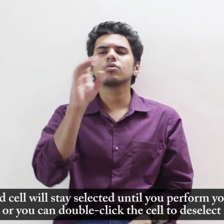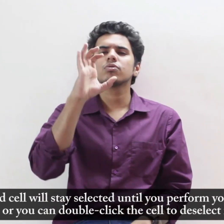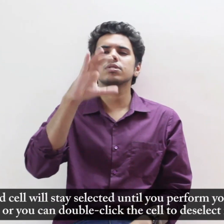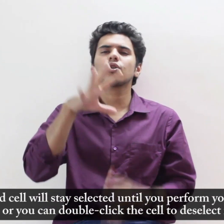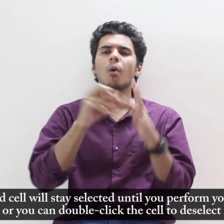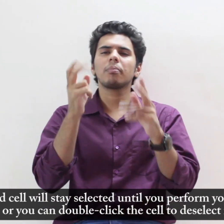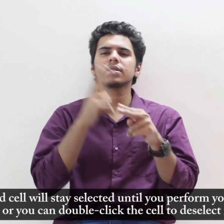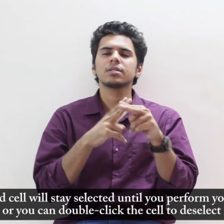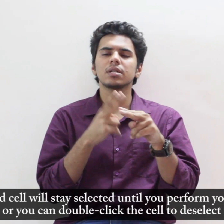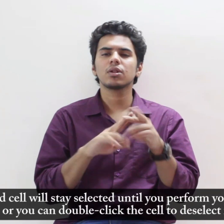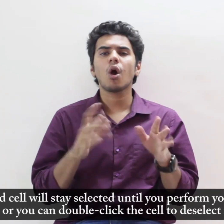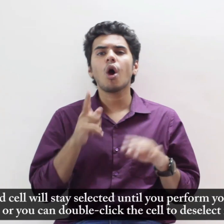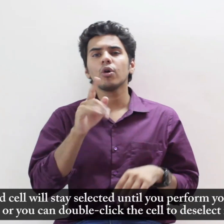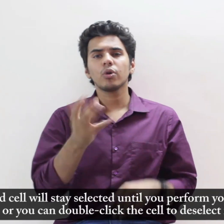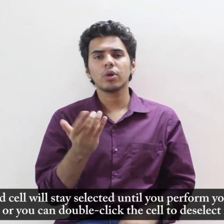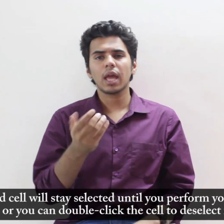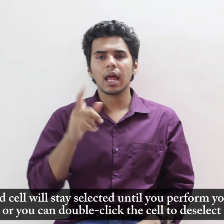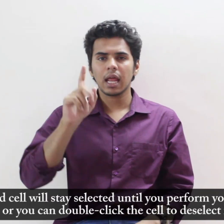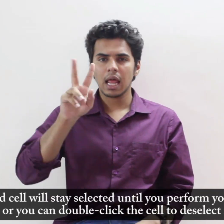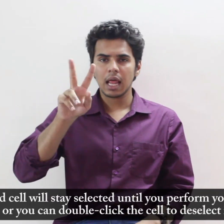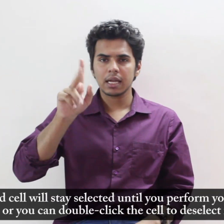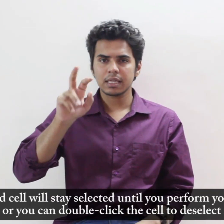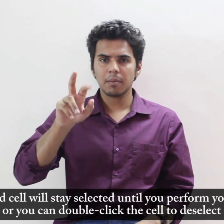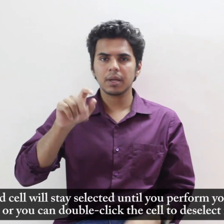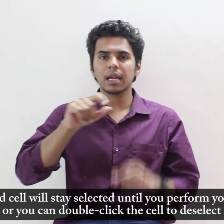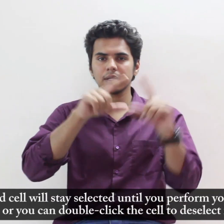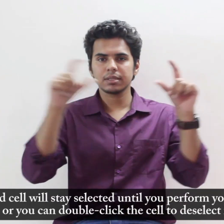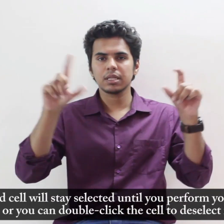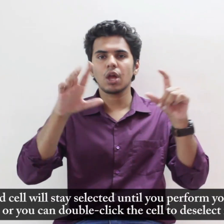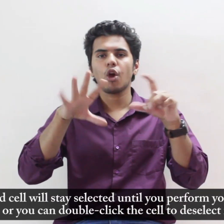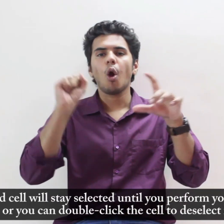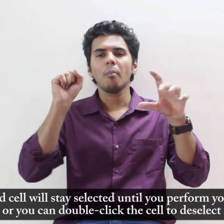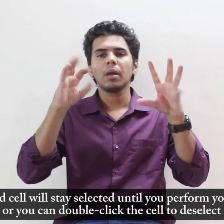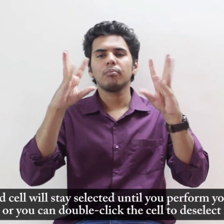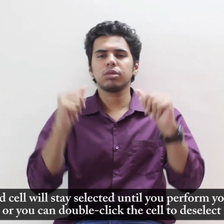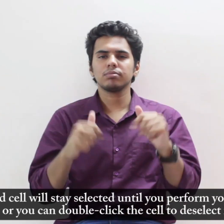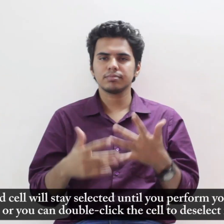perform your next task, or you can double-click the cell to deselect it.